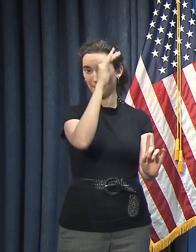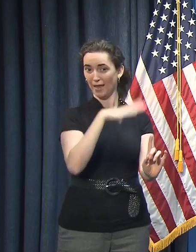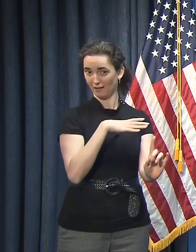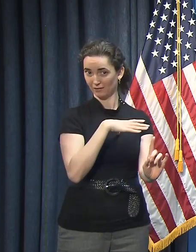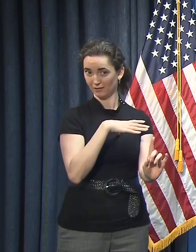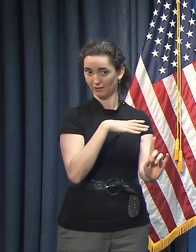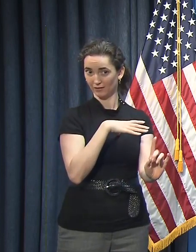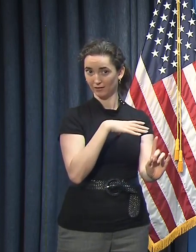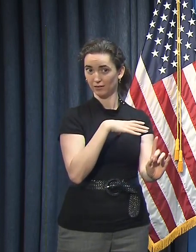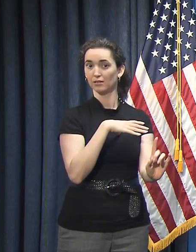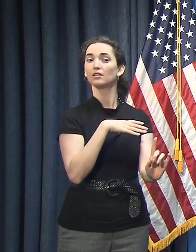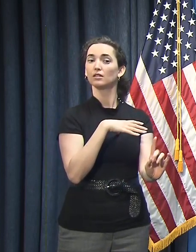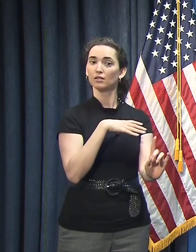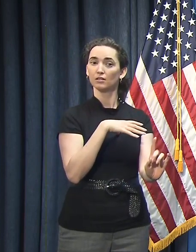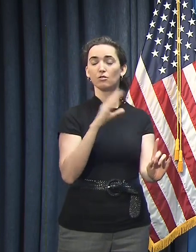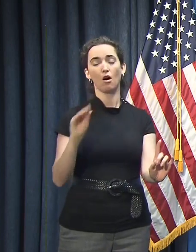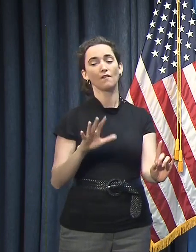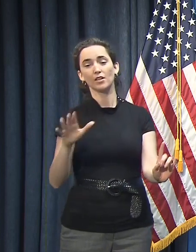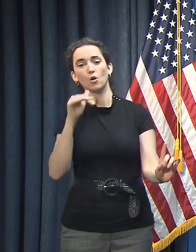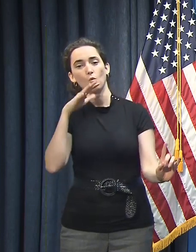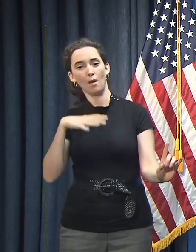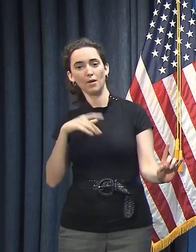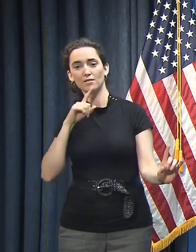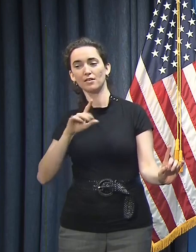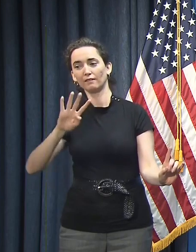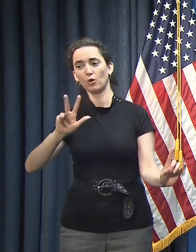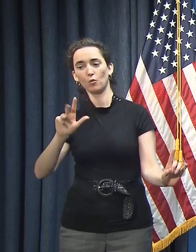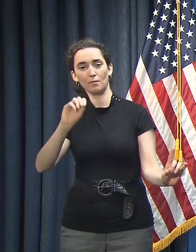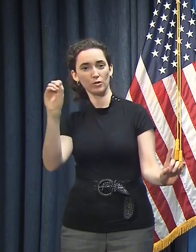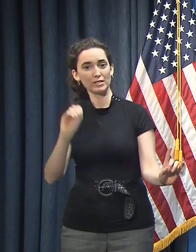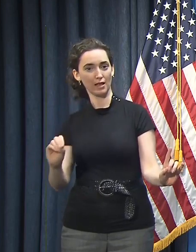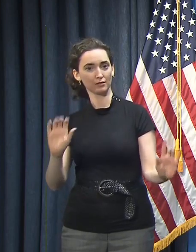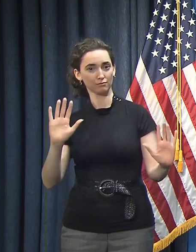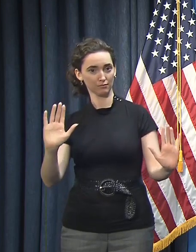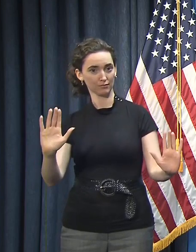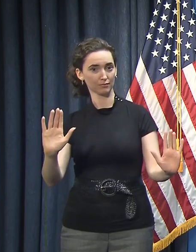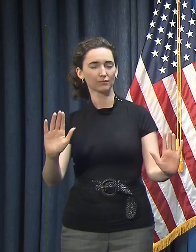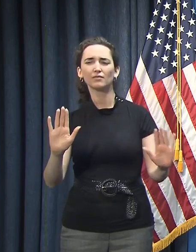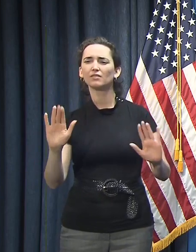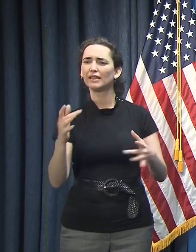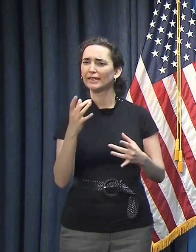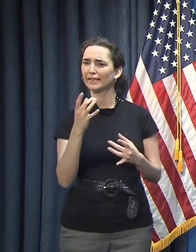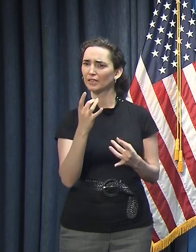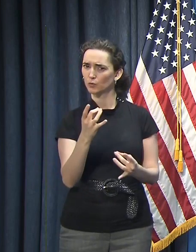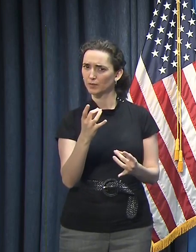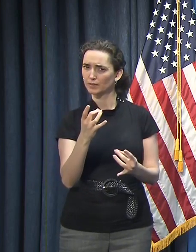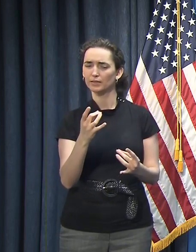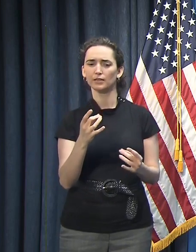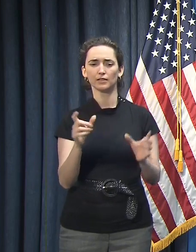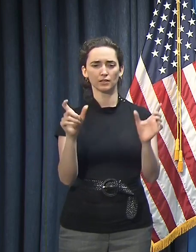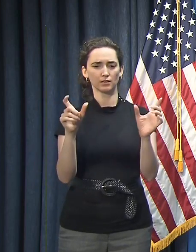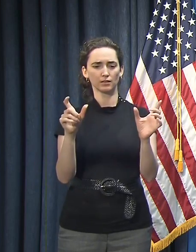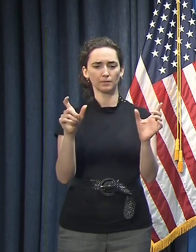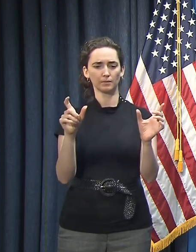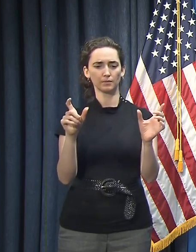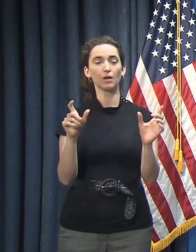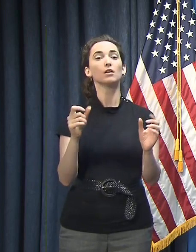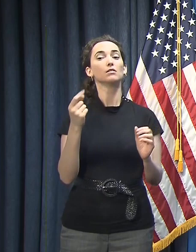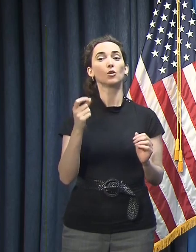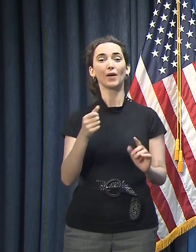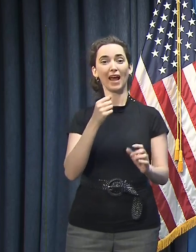Obviously, they're 43% among women. And interestingly, each has 50% of the